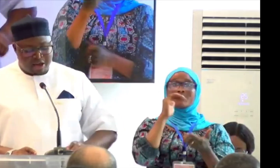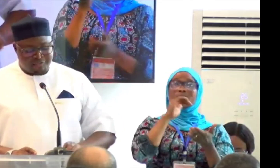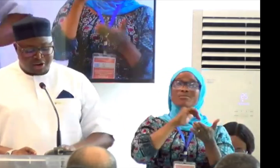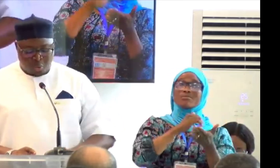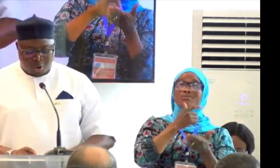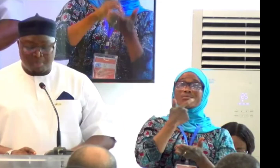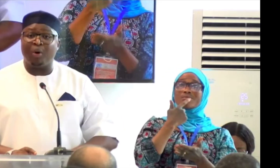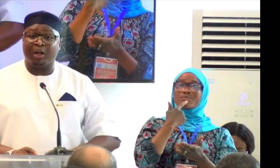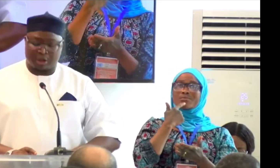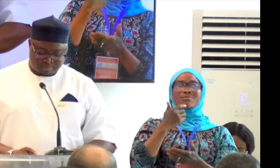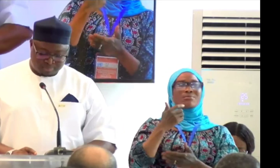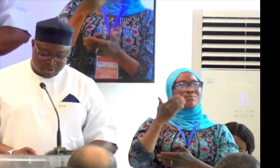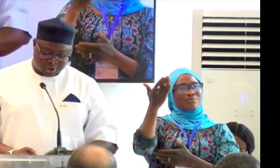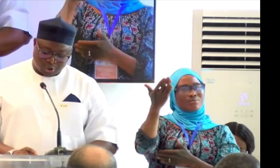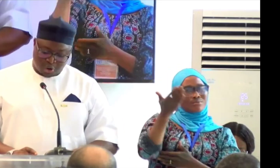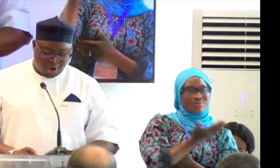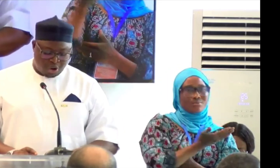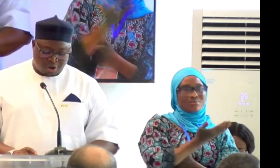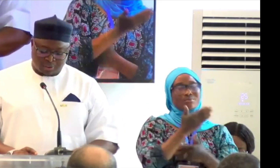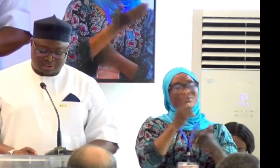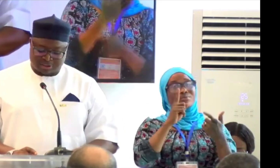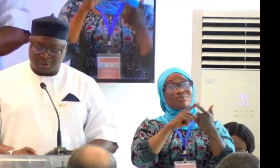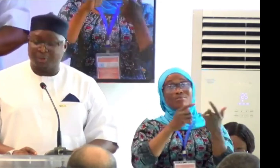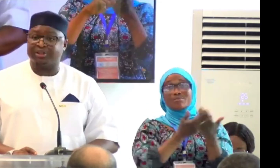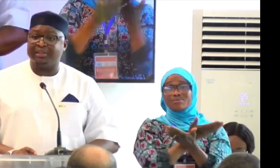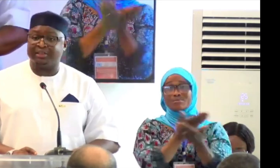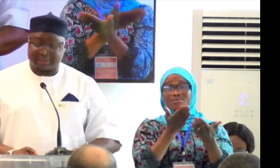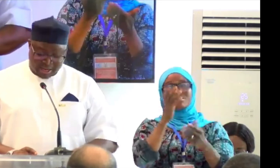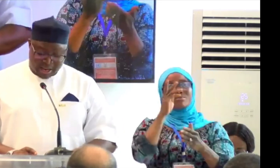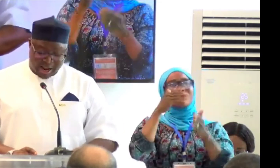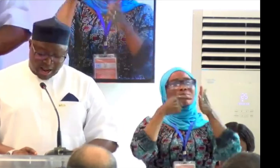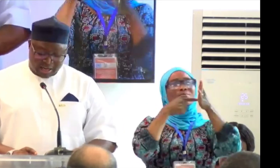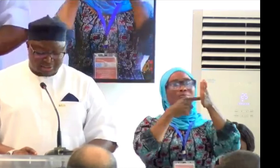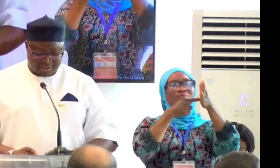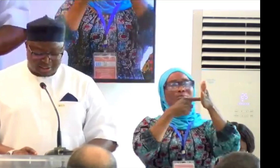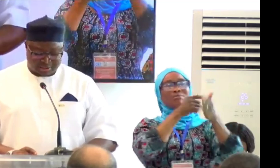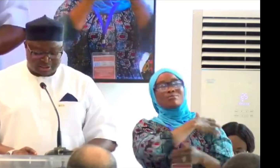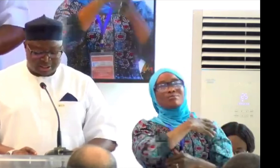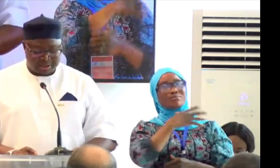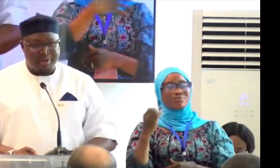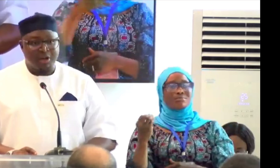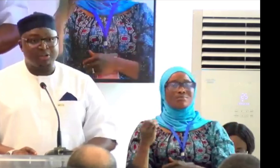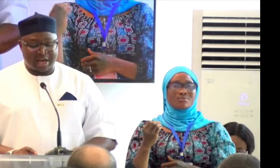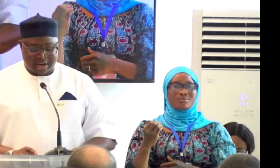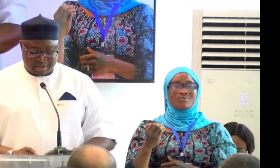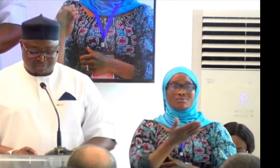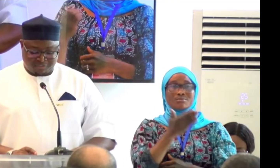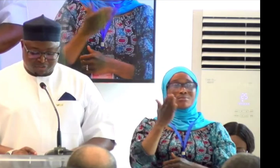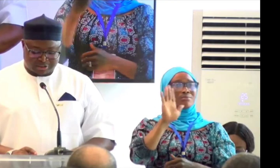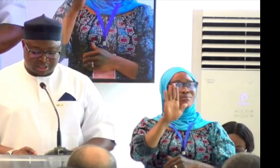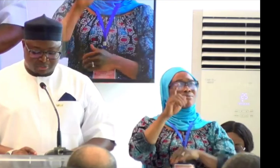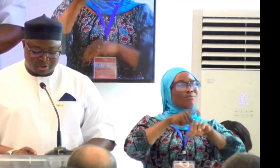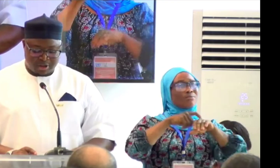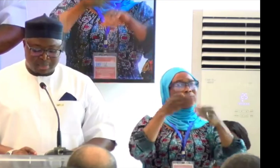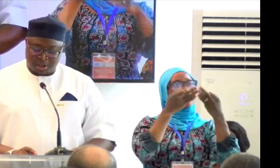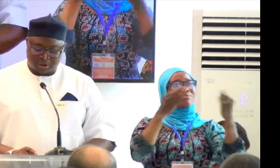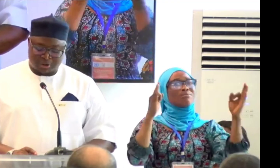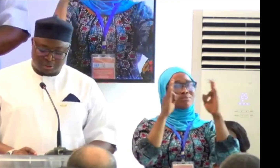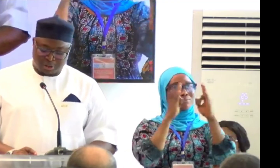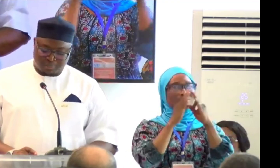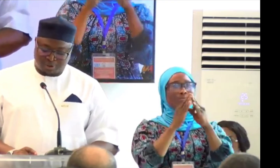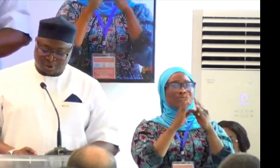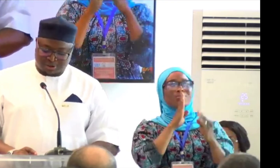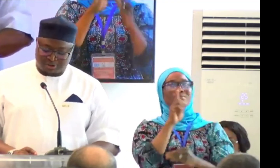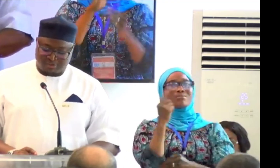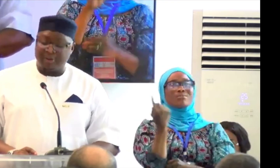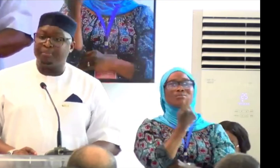extend a very warm welcome to all our distinguished guests and delegates. May your time in Freetown be not